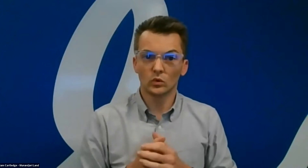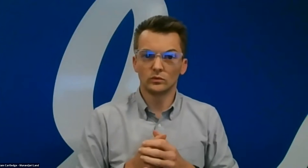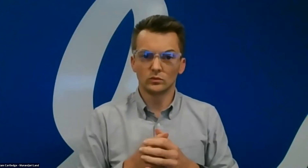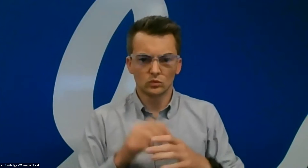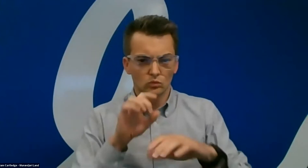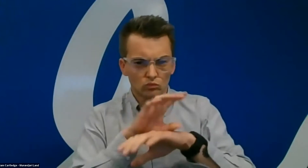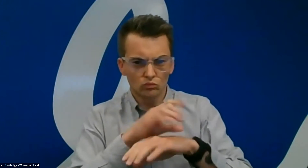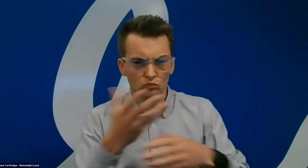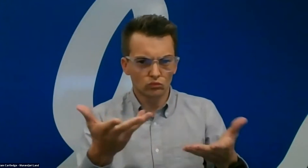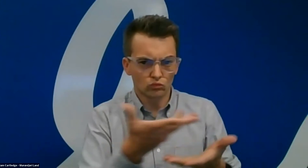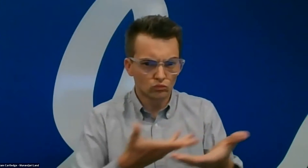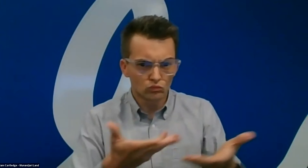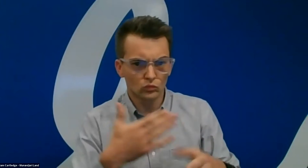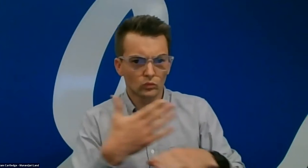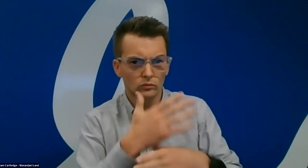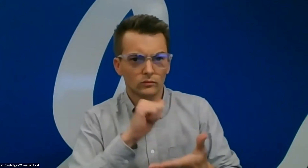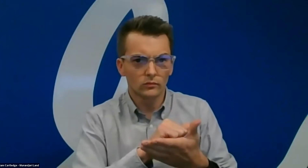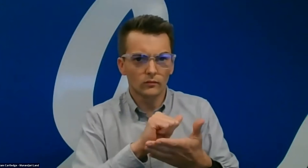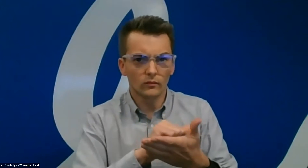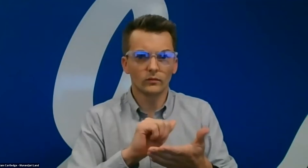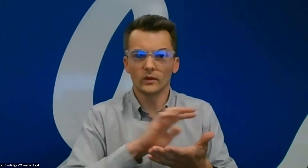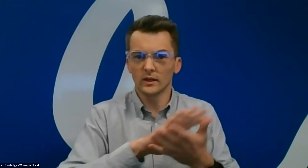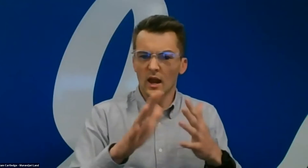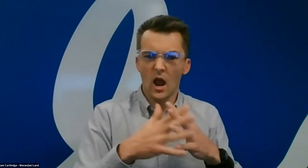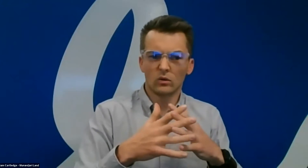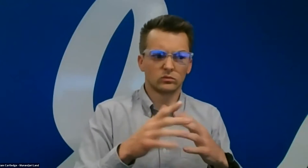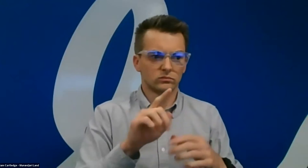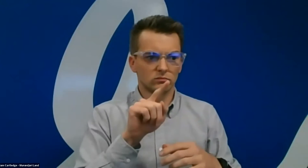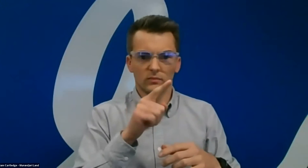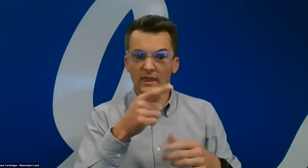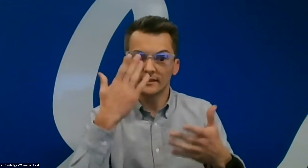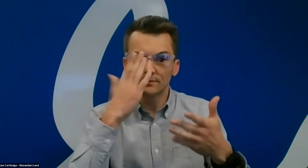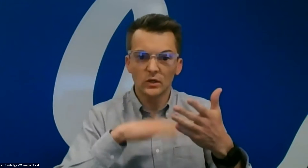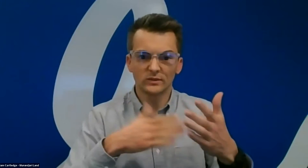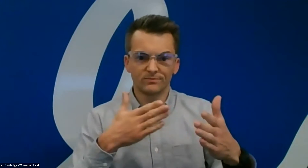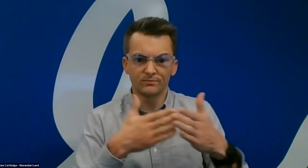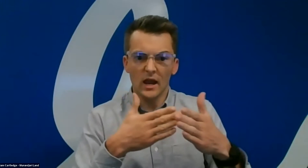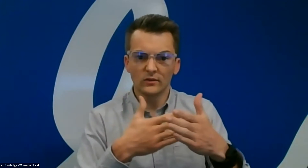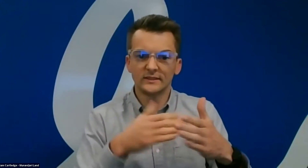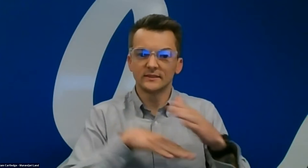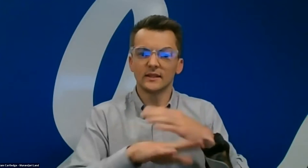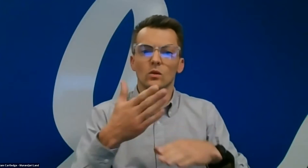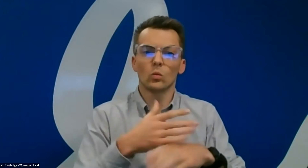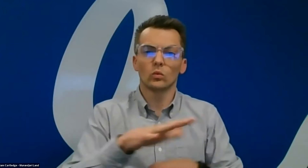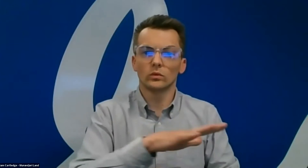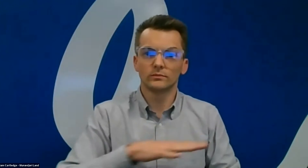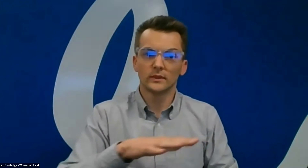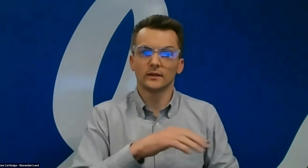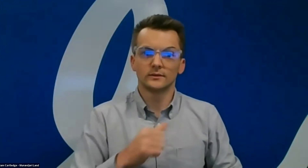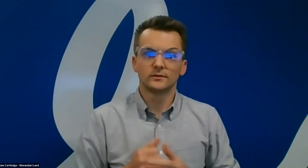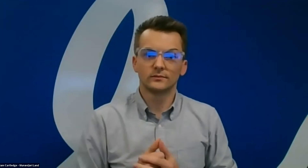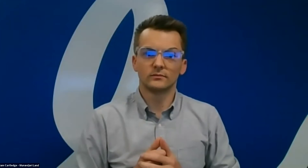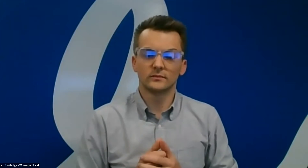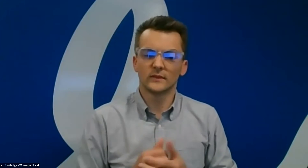with deaf and hard of hearing people and consultants. And we considered the experiences